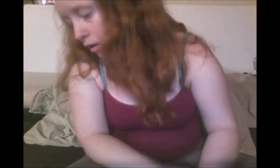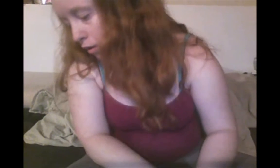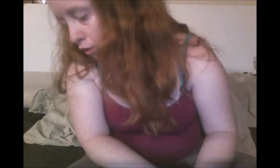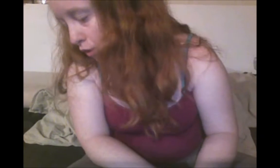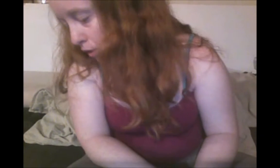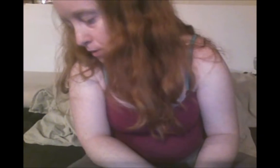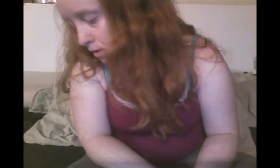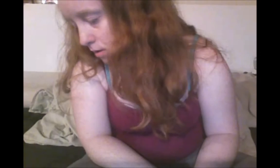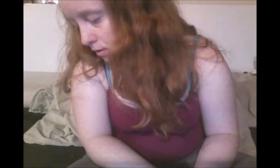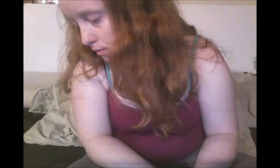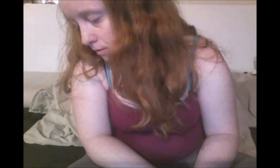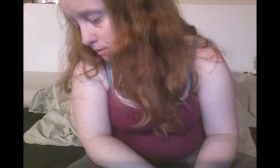Goat.